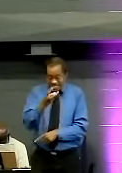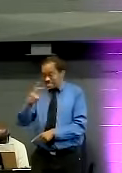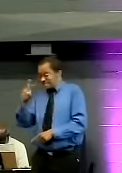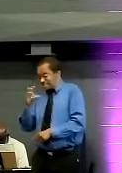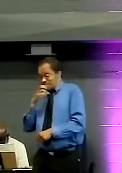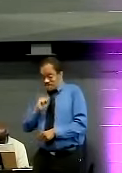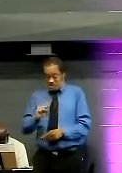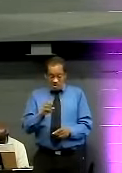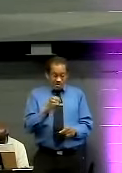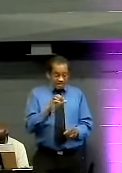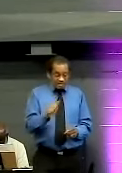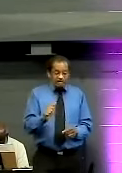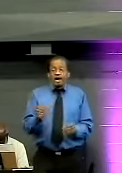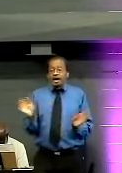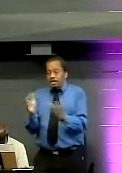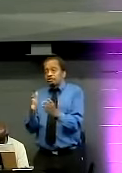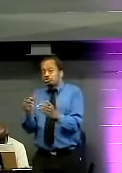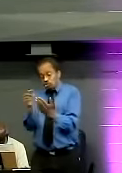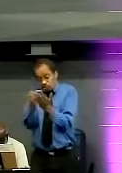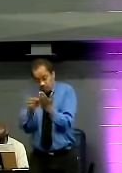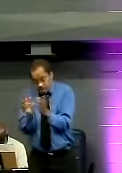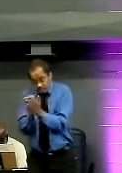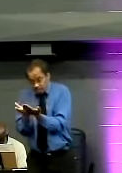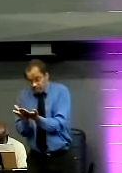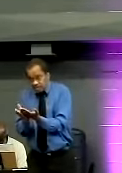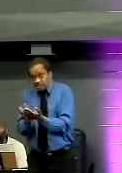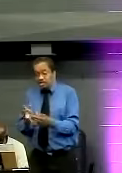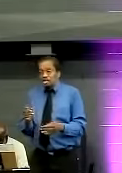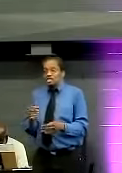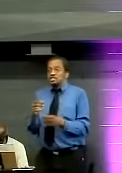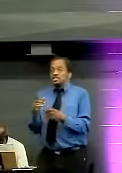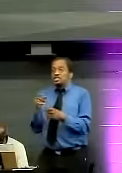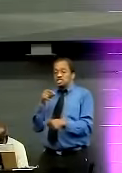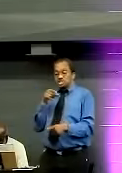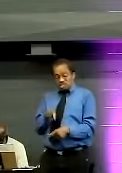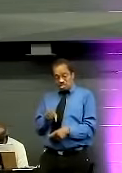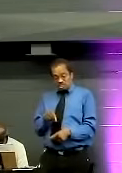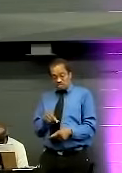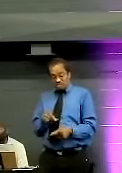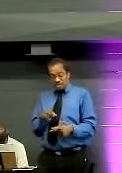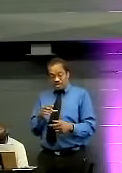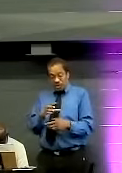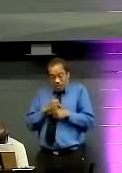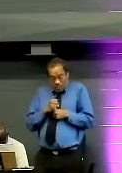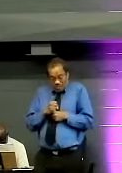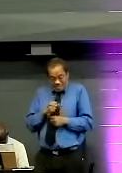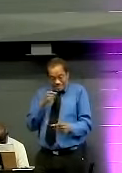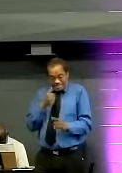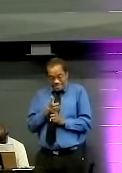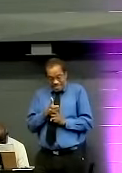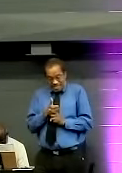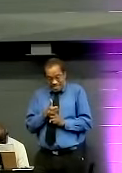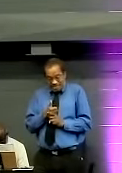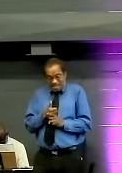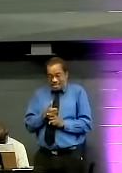said, this is chapter 1, I'd encourage you to read the book. She said she's been holding her 6-year-old self hostage as being